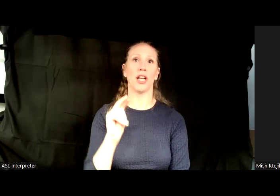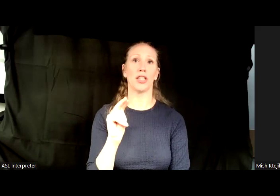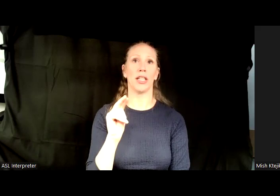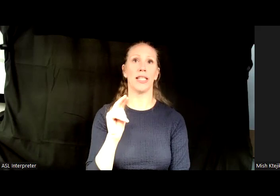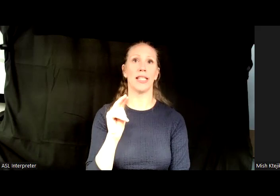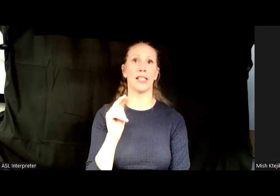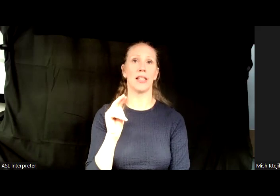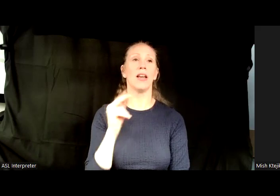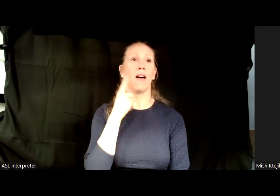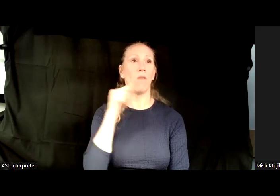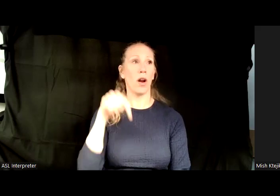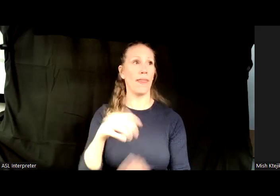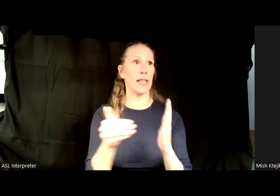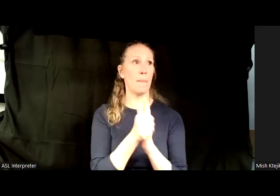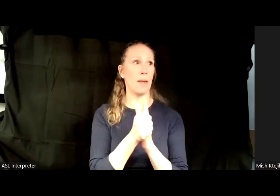amendment?